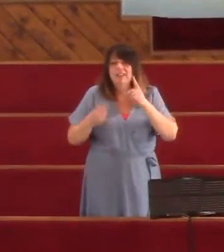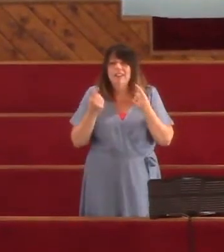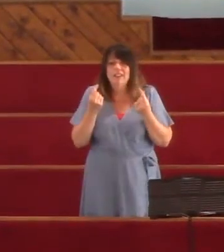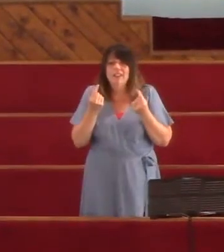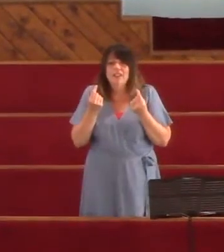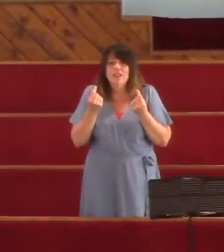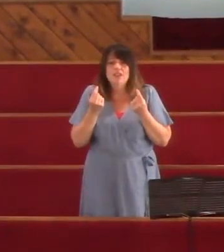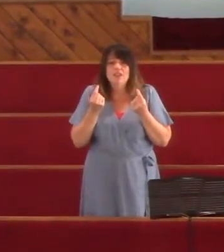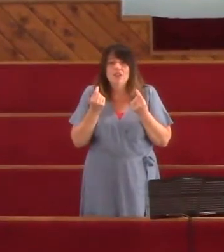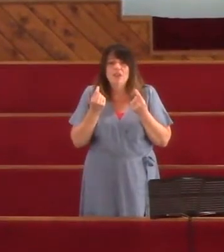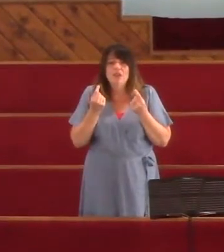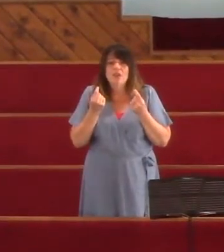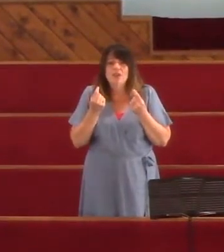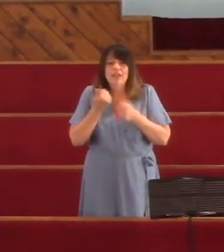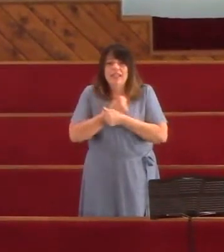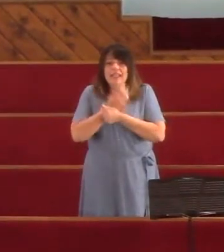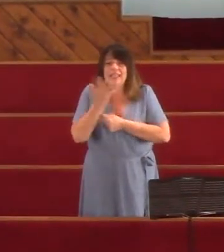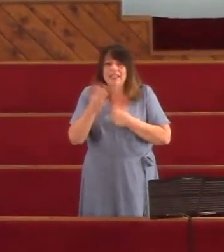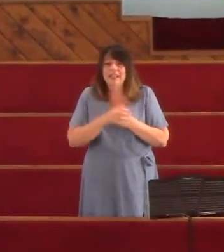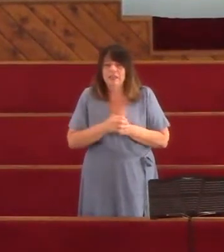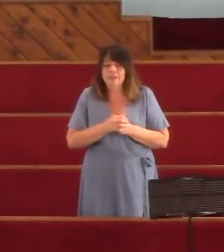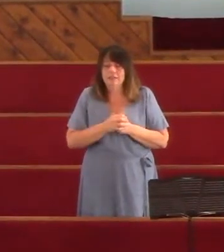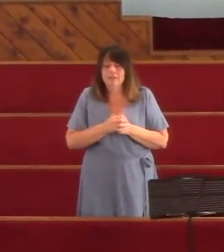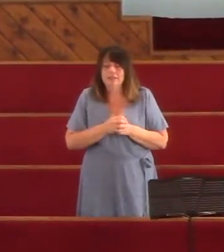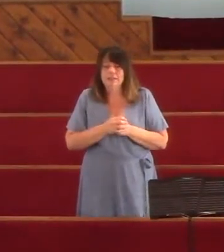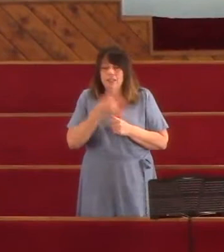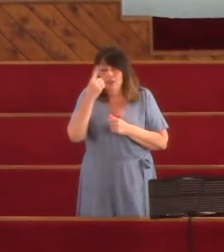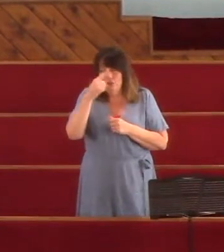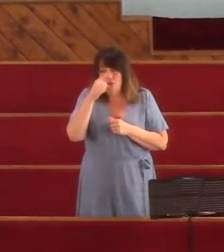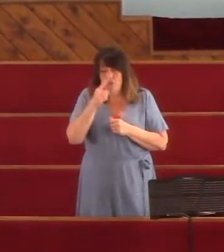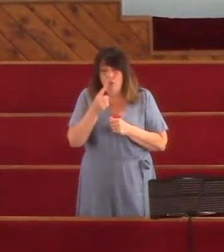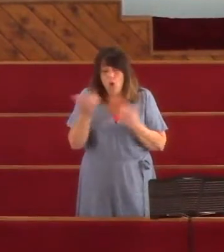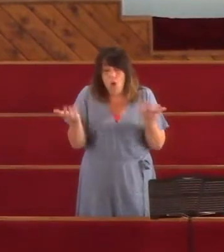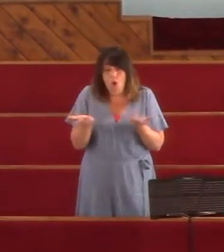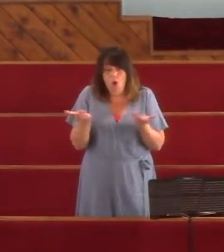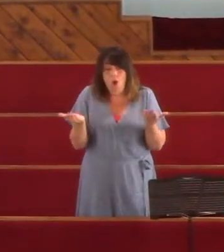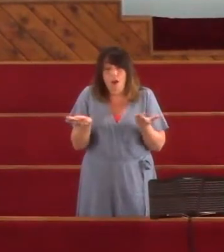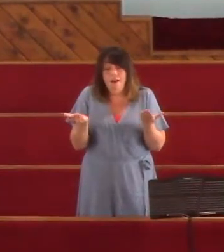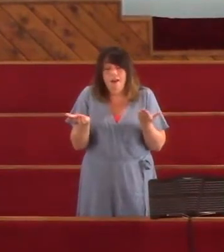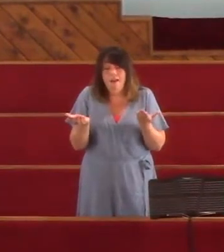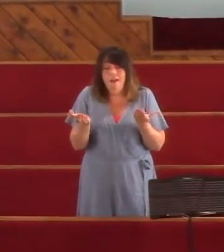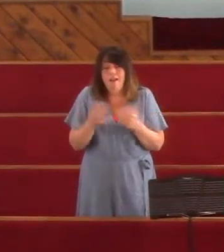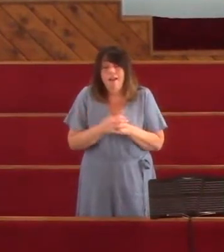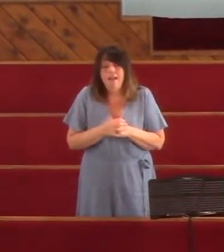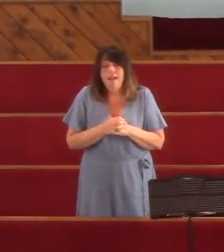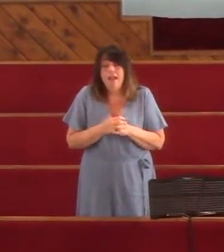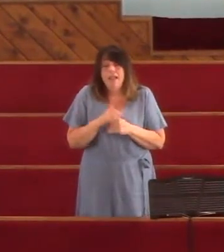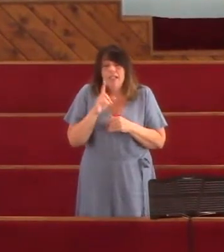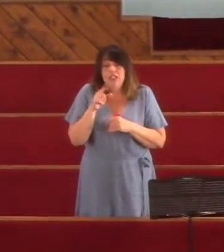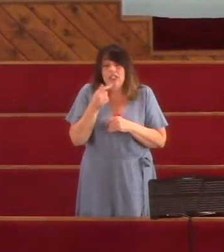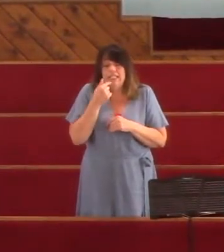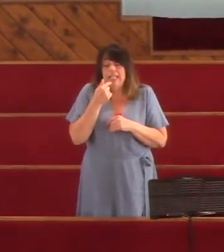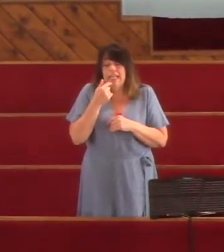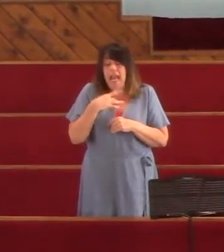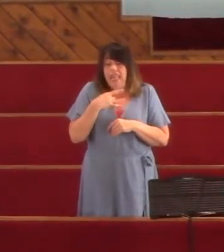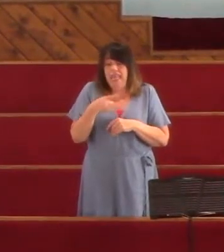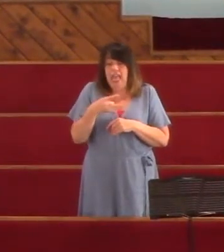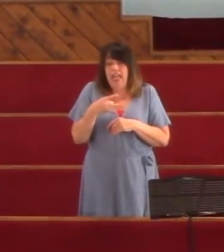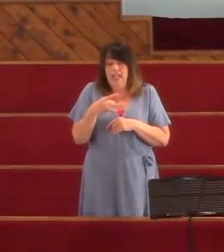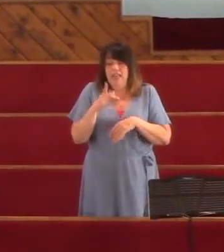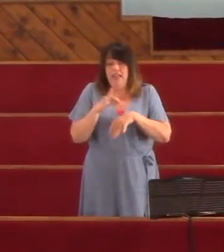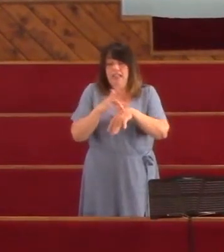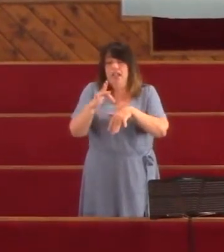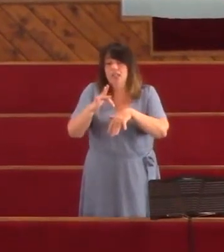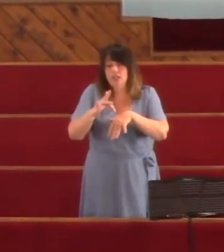for her. But one day Jesus came along, and my friend, and she said, "But if I might but touch the hem of his